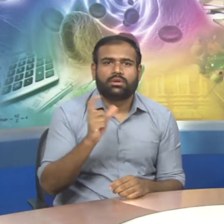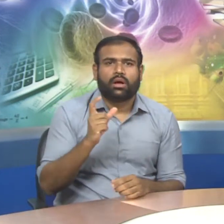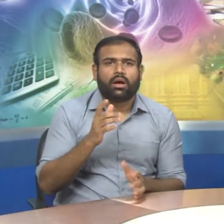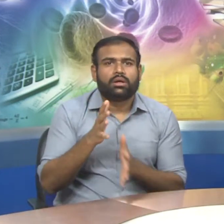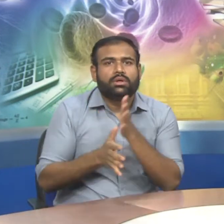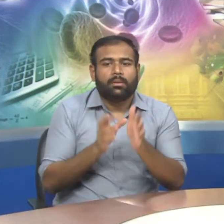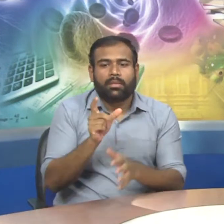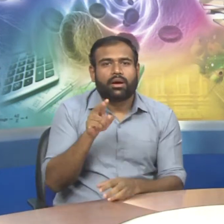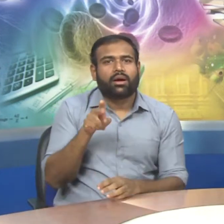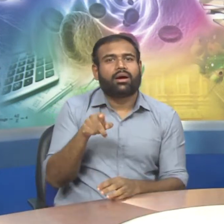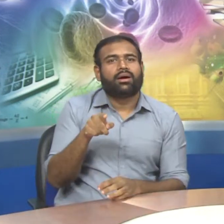College.